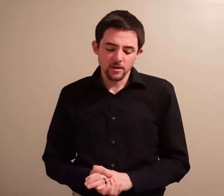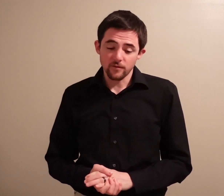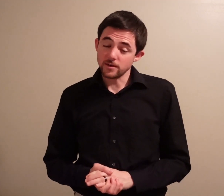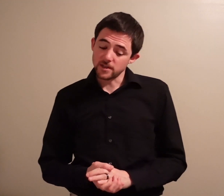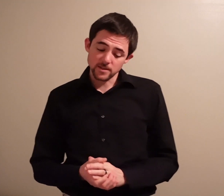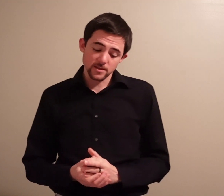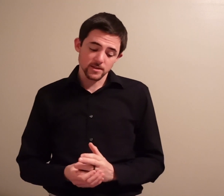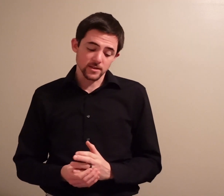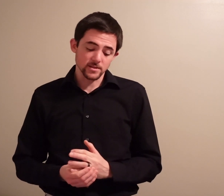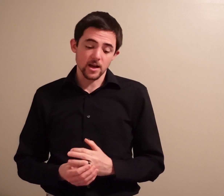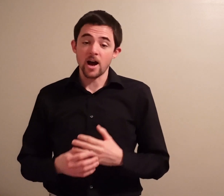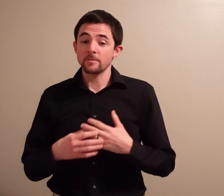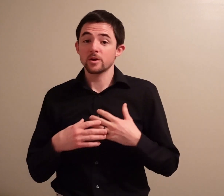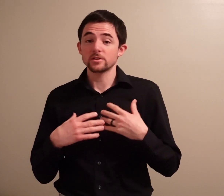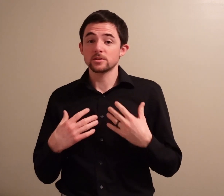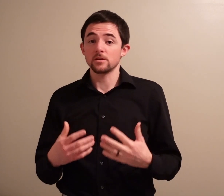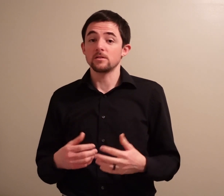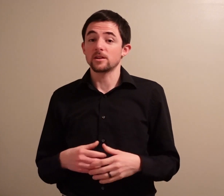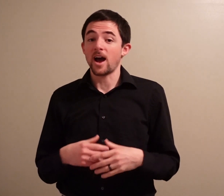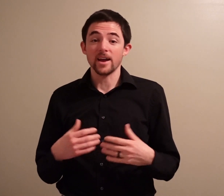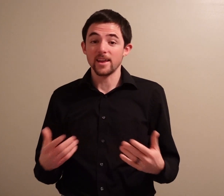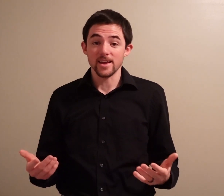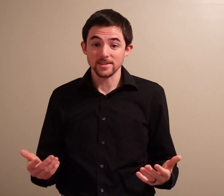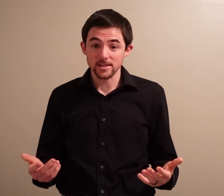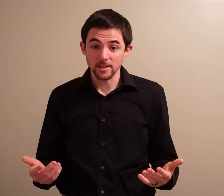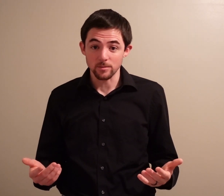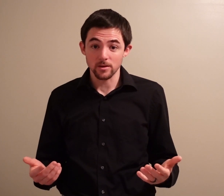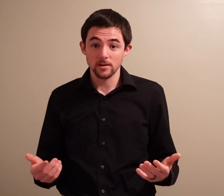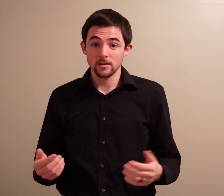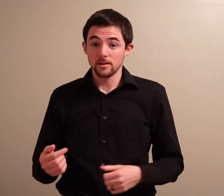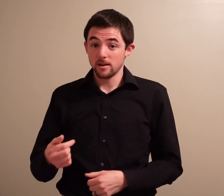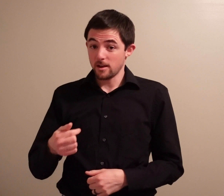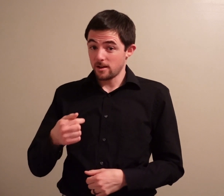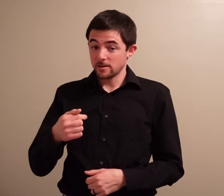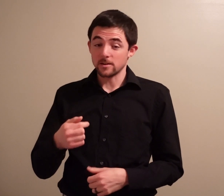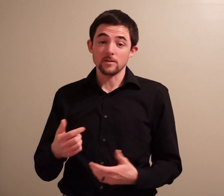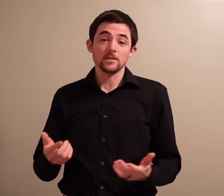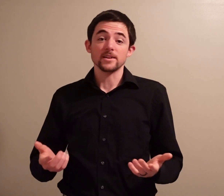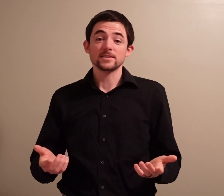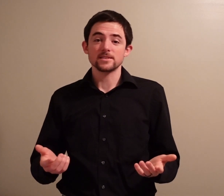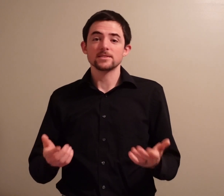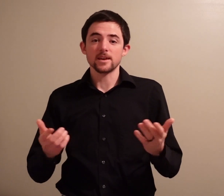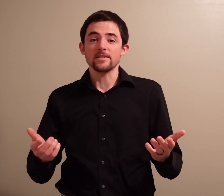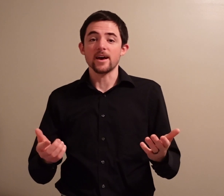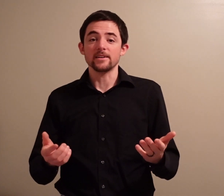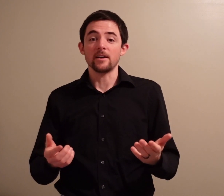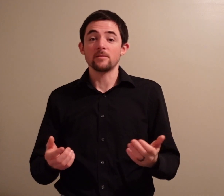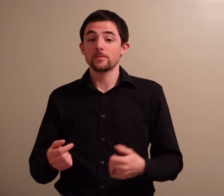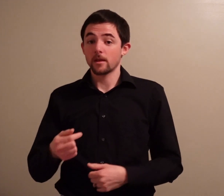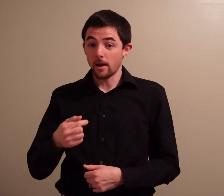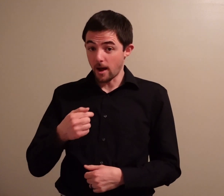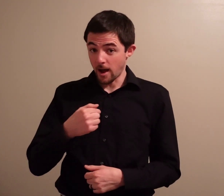first sentence is, I'm concerned I can't sleep. So let's sign that now.